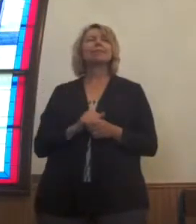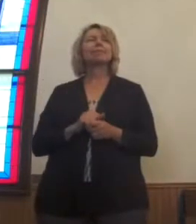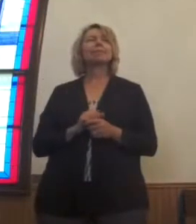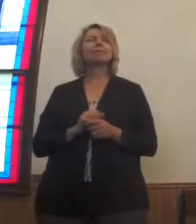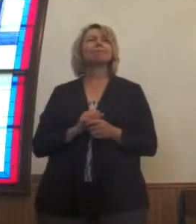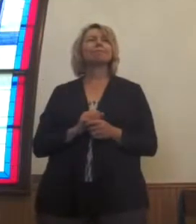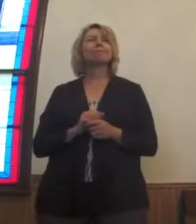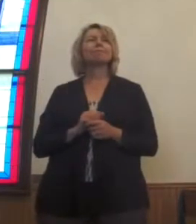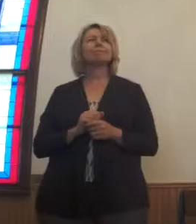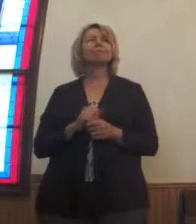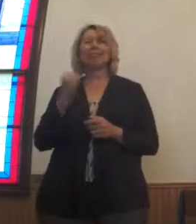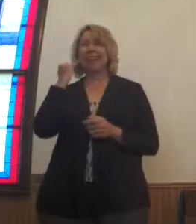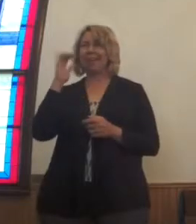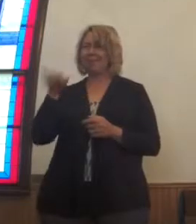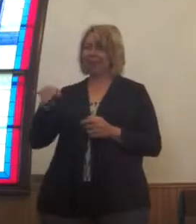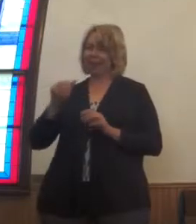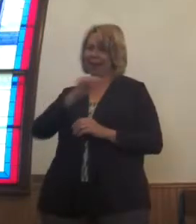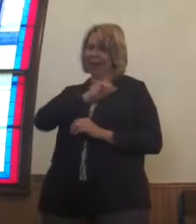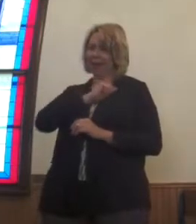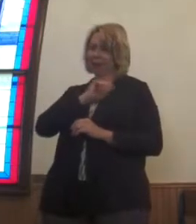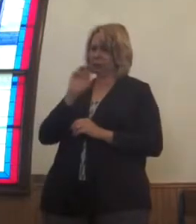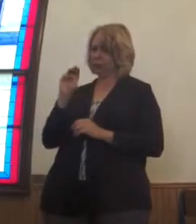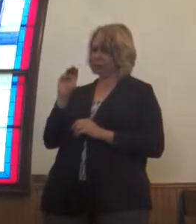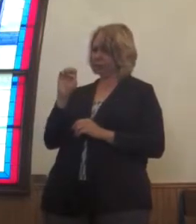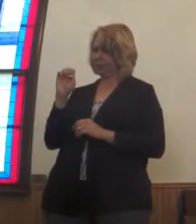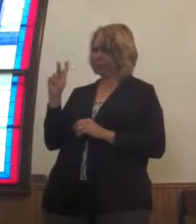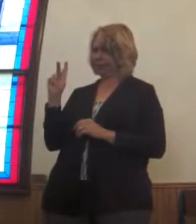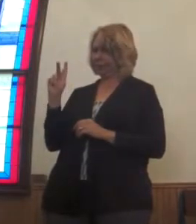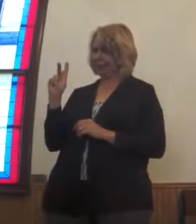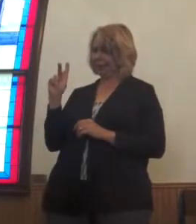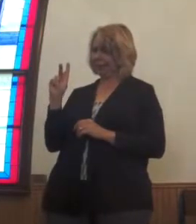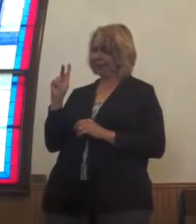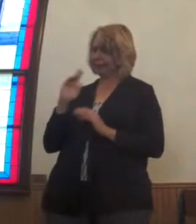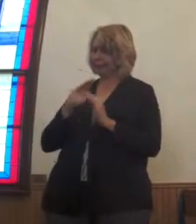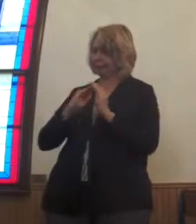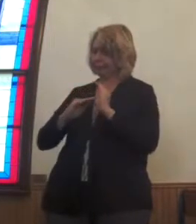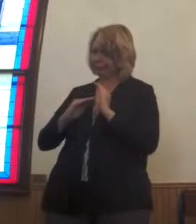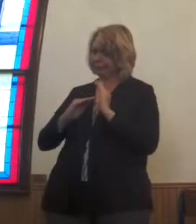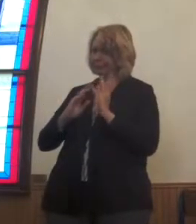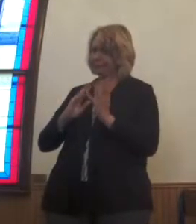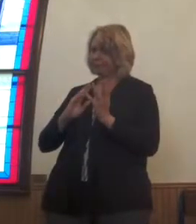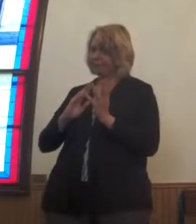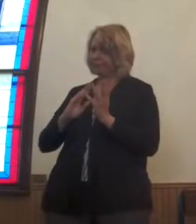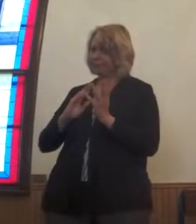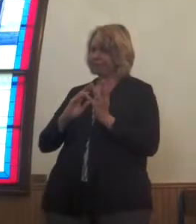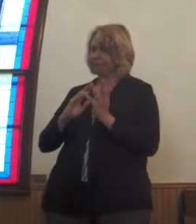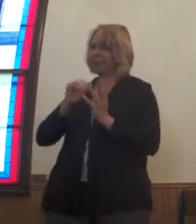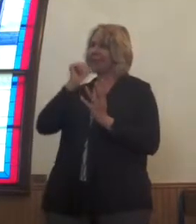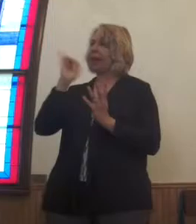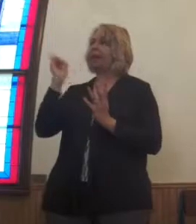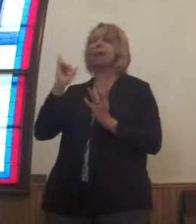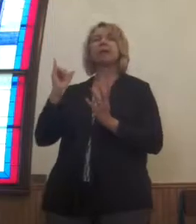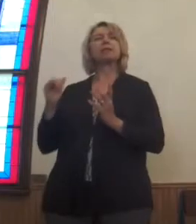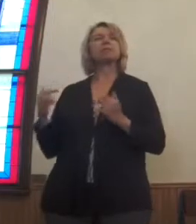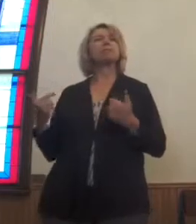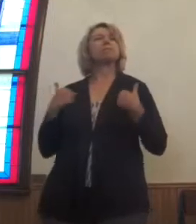what we should be doing when we have that meek attitude. It's more that we are even-toned and we don't take that Superman outfit